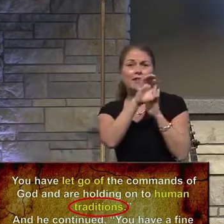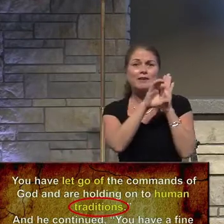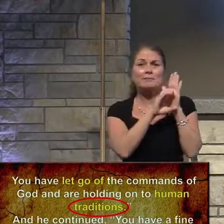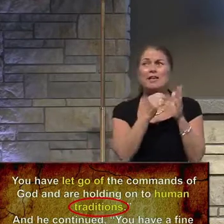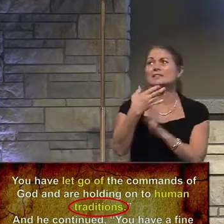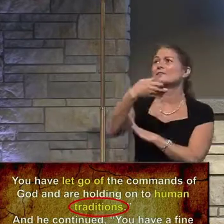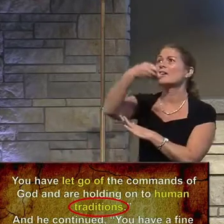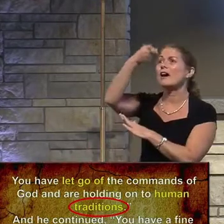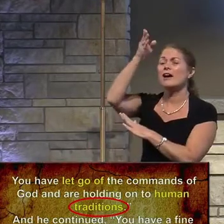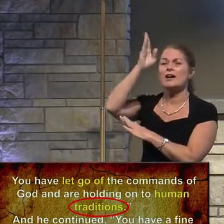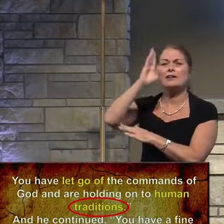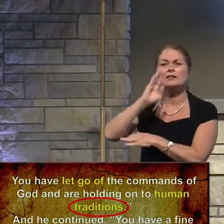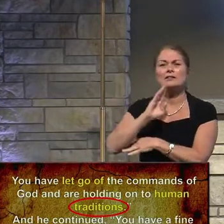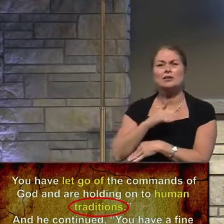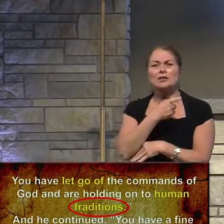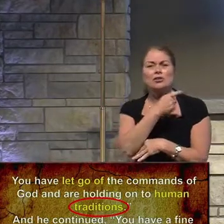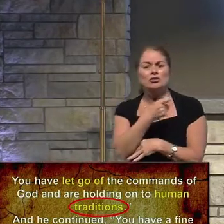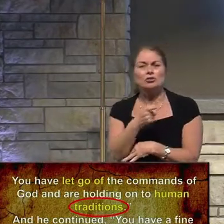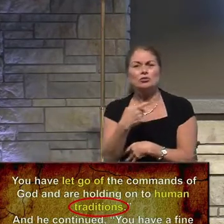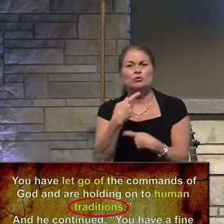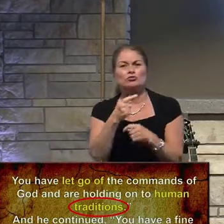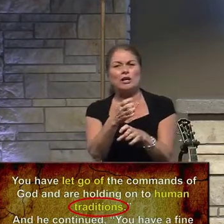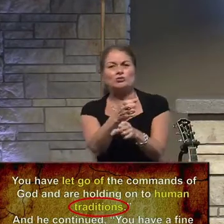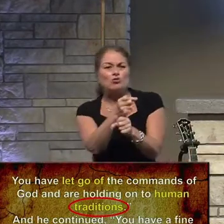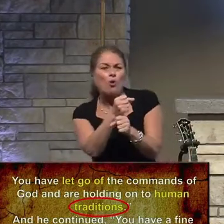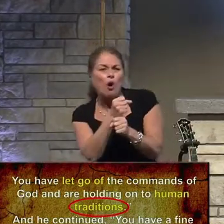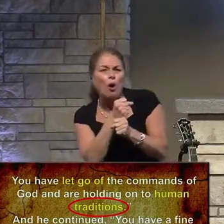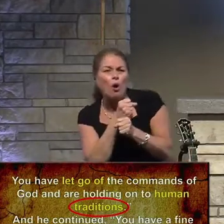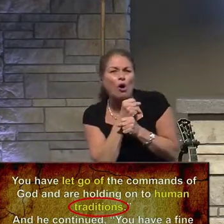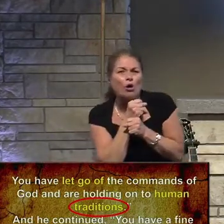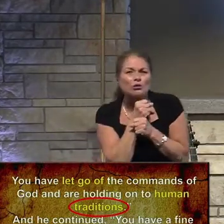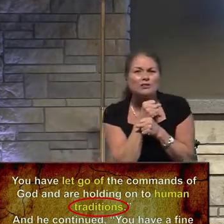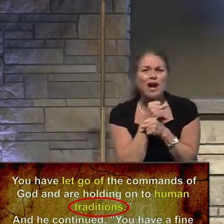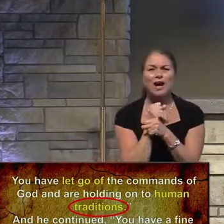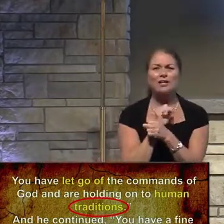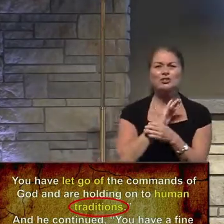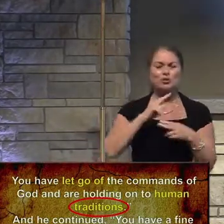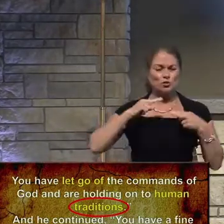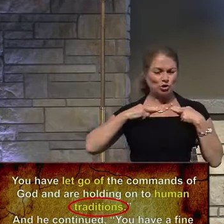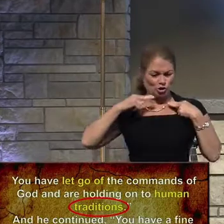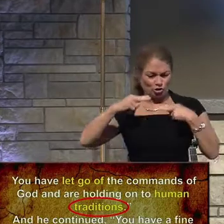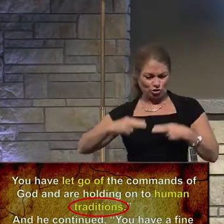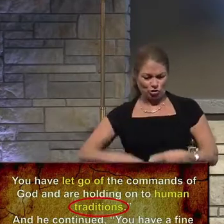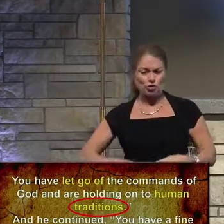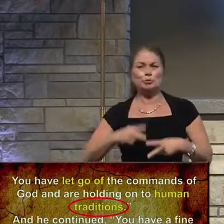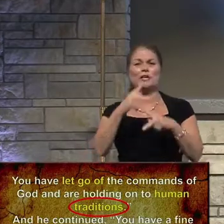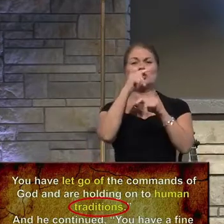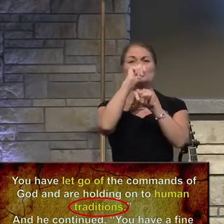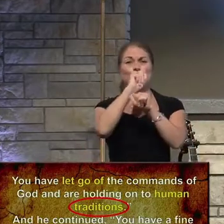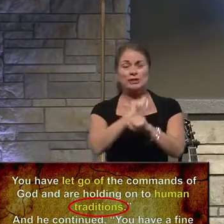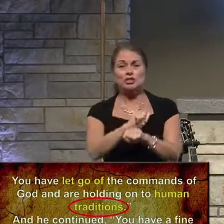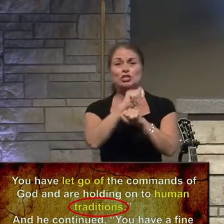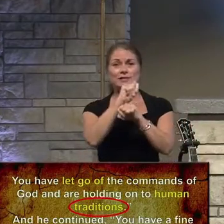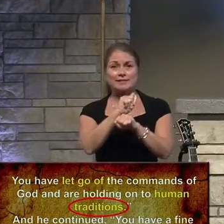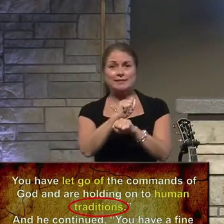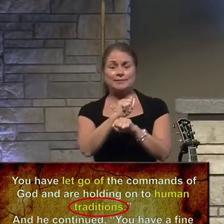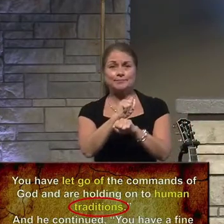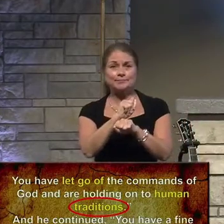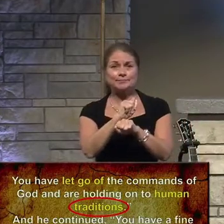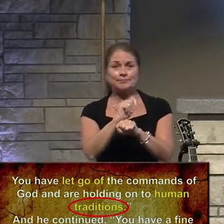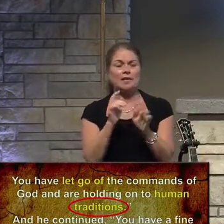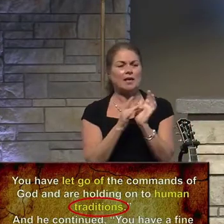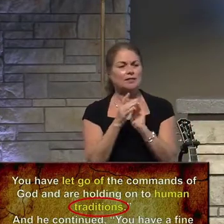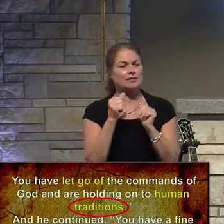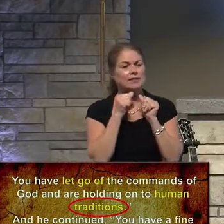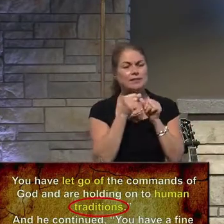God. And you are grasping on to, you're embracing, you're holding on to human traditions. And he continued,